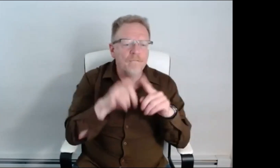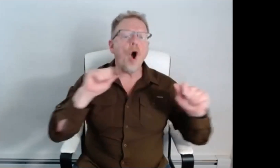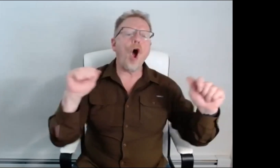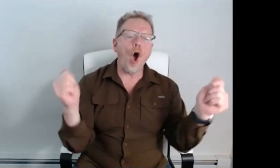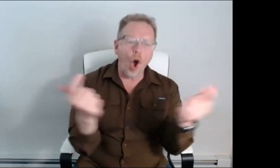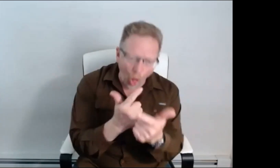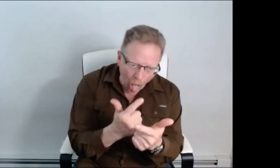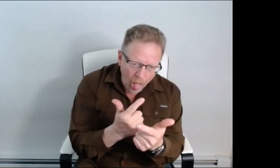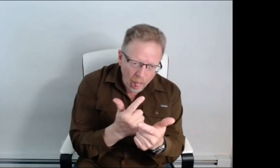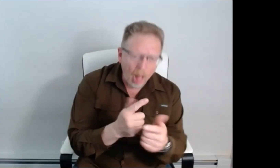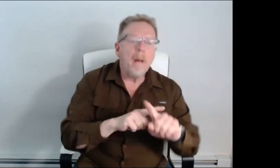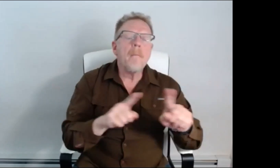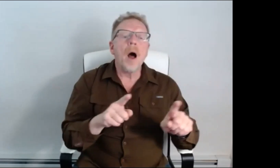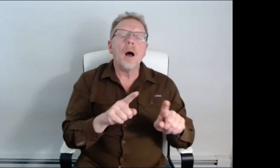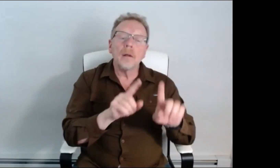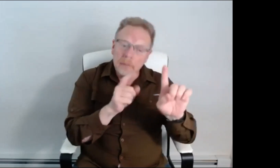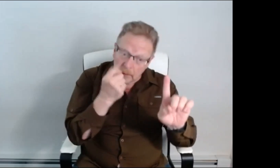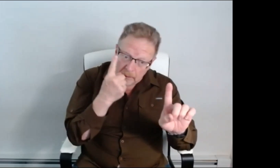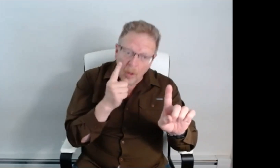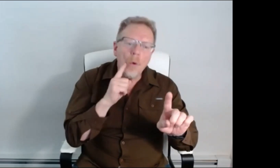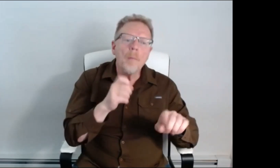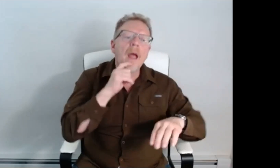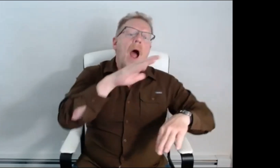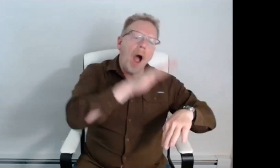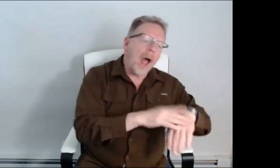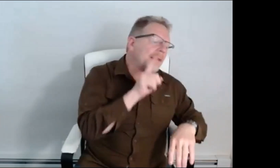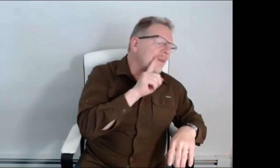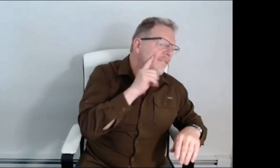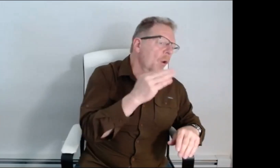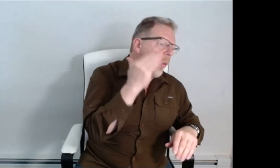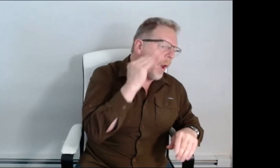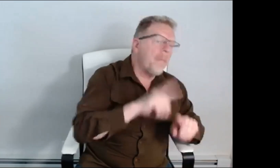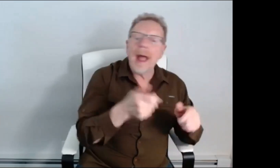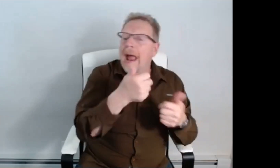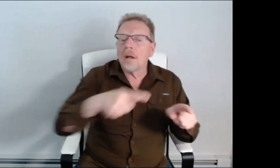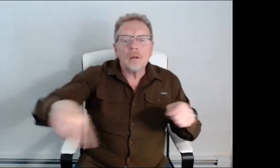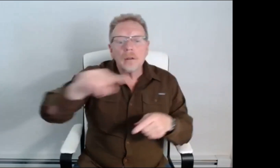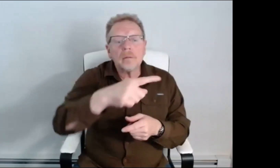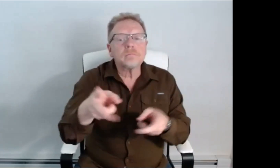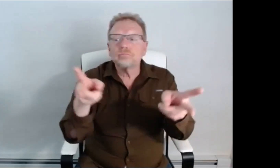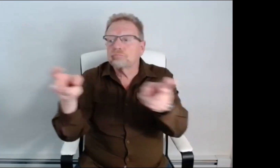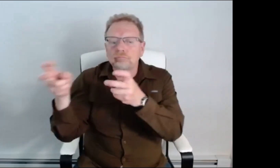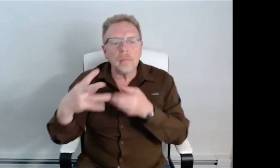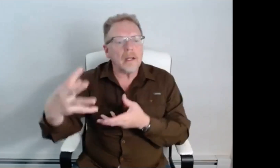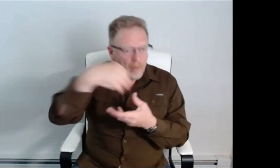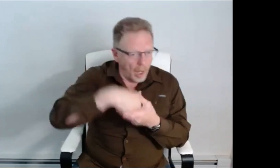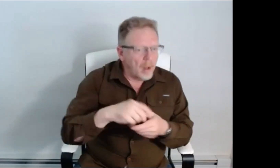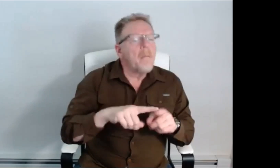going to be on deaf awareness, but it is welcome to any people, but there will be accommodations or